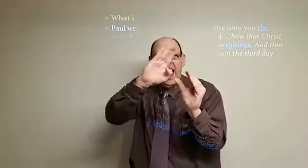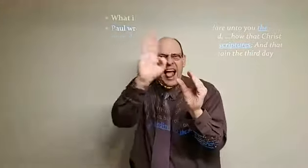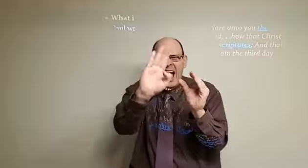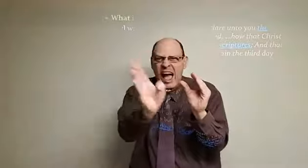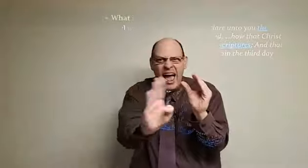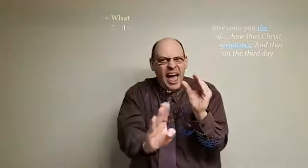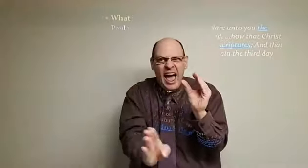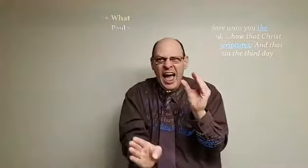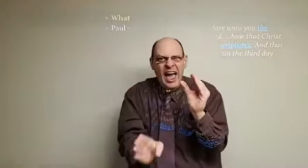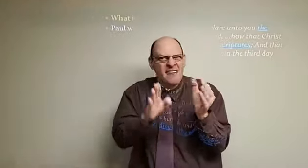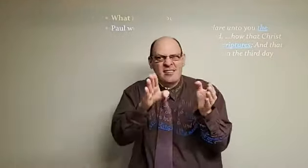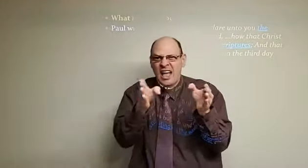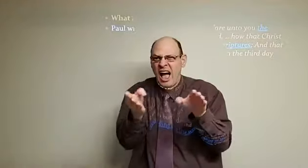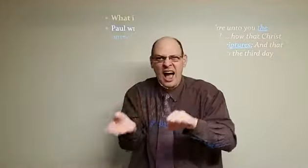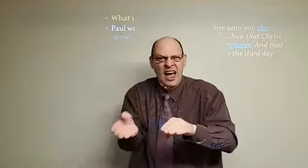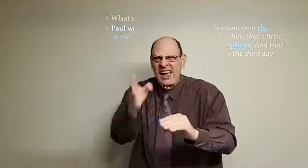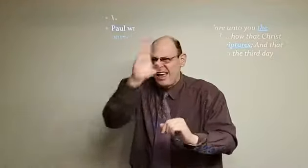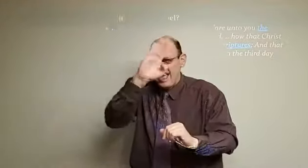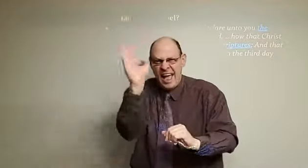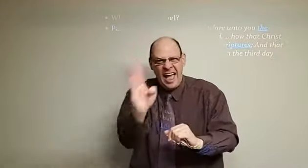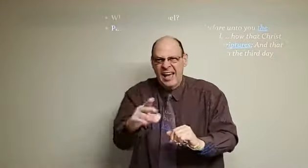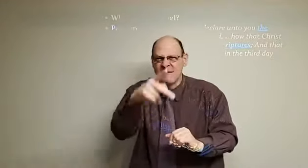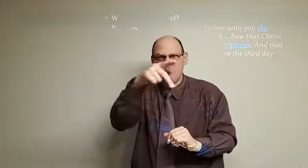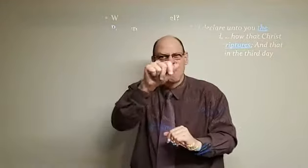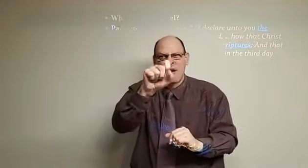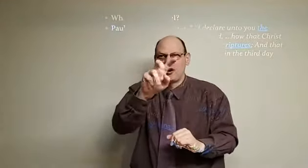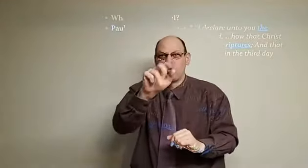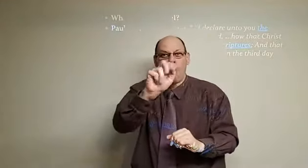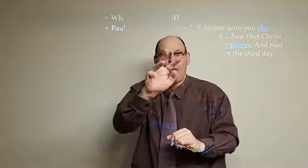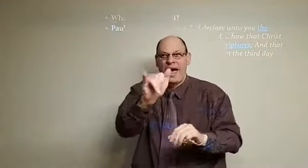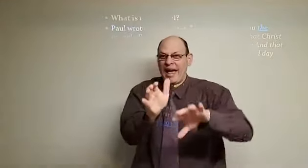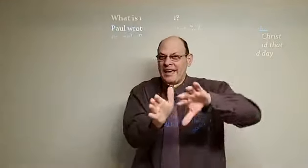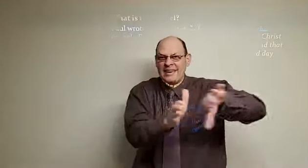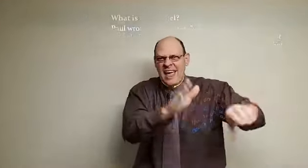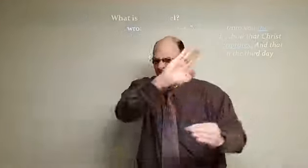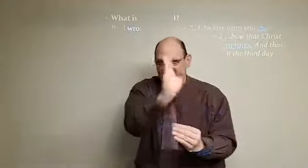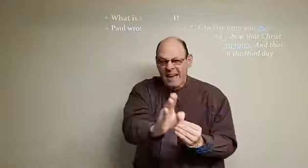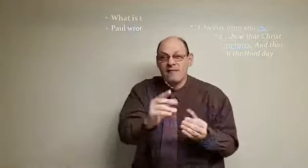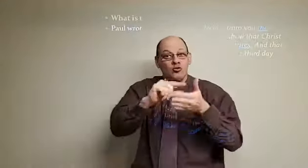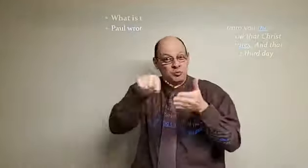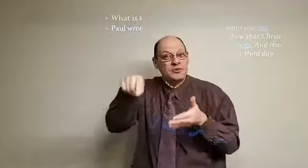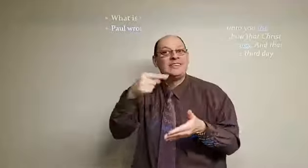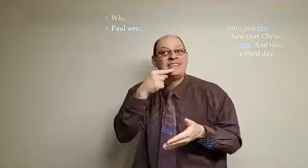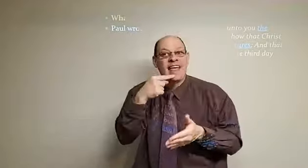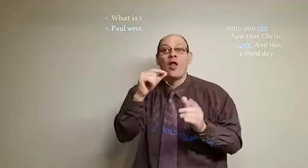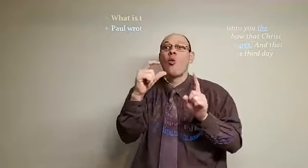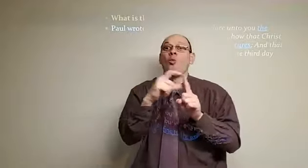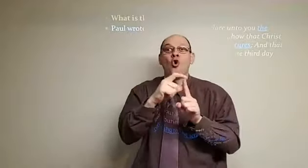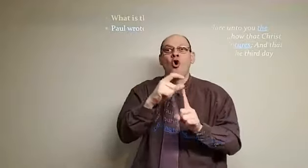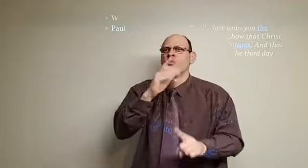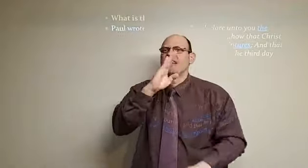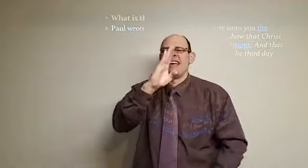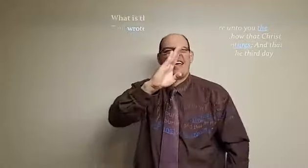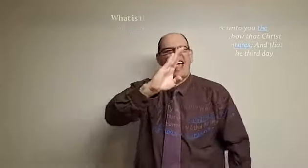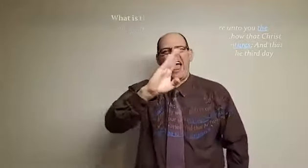it will never never pass away it will never die it will never die the word is